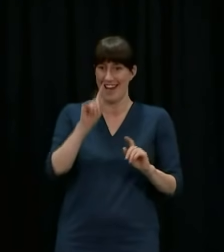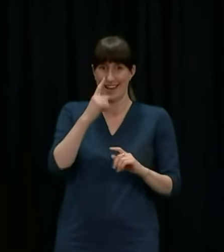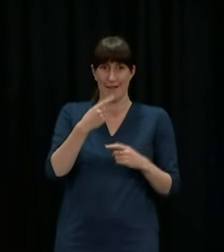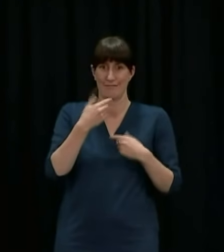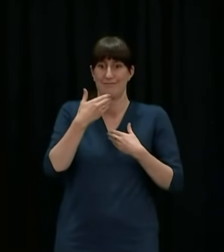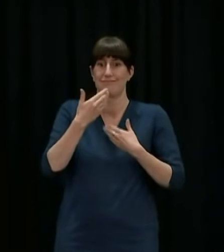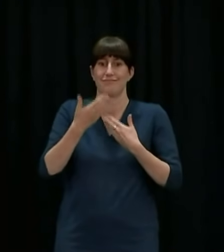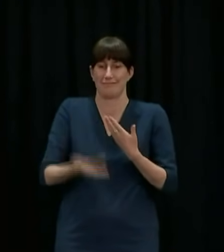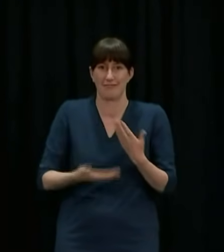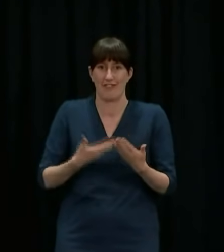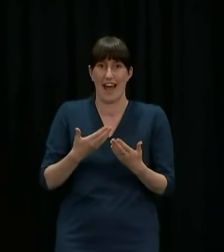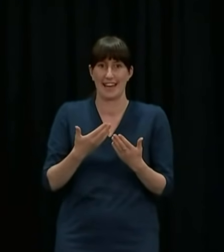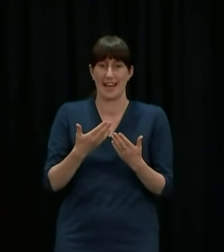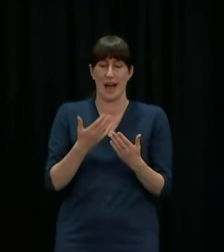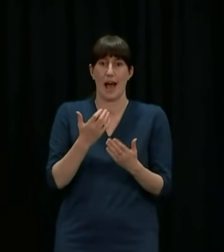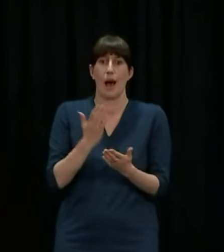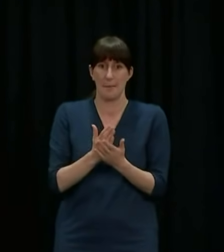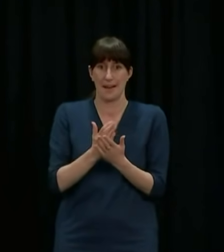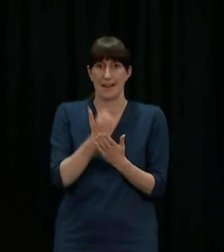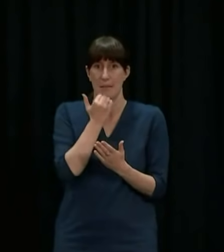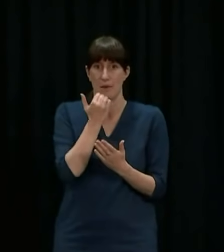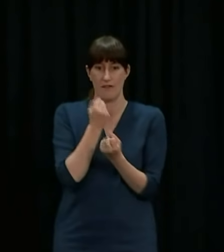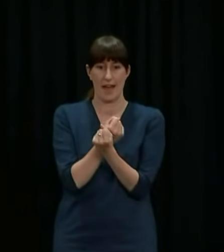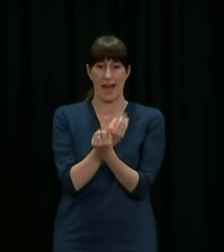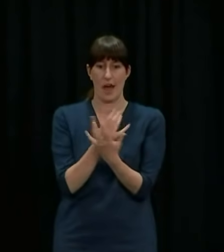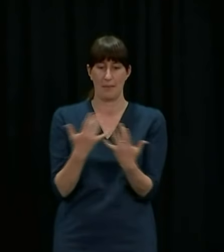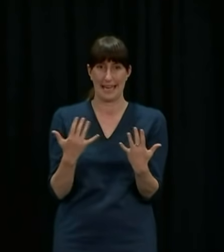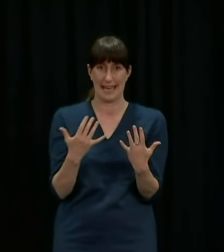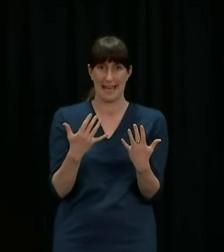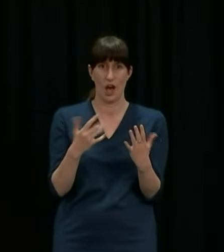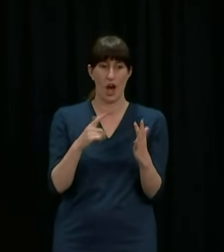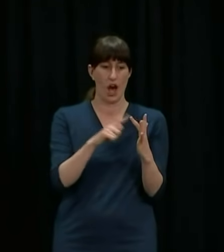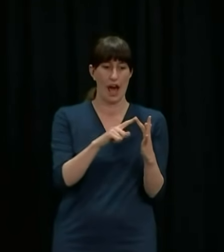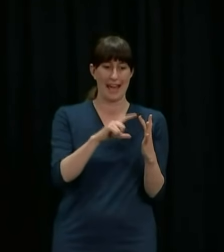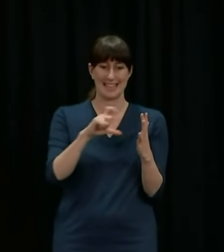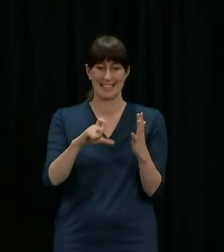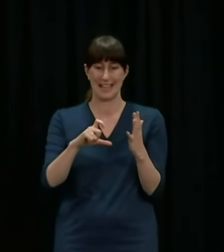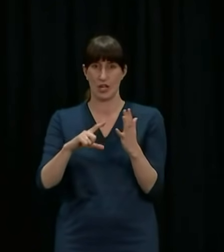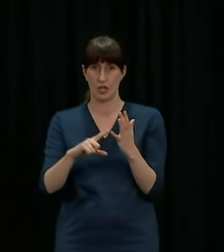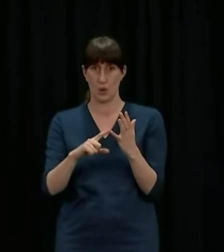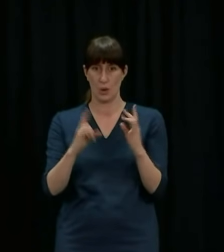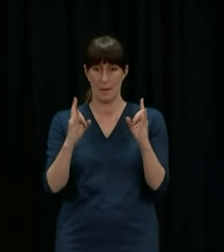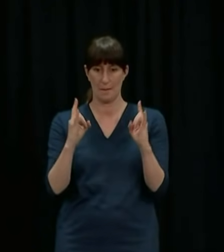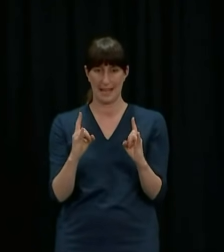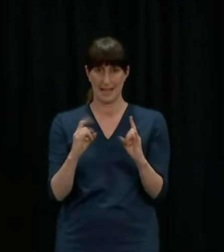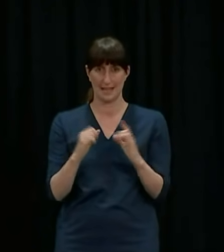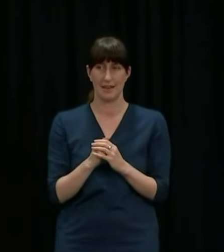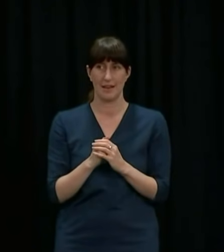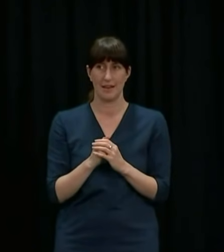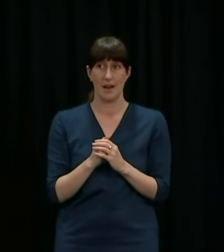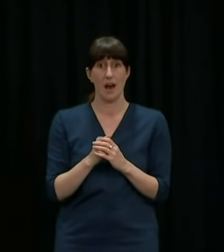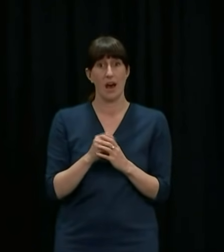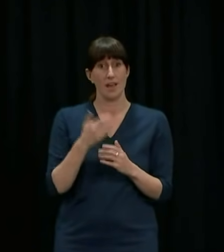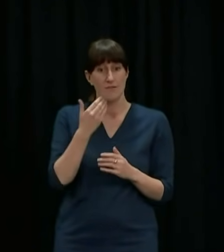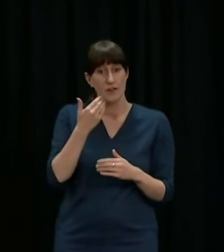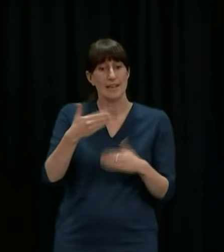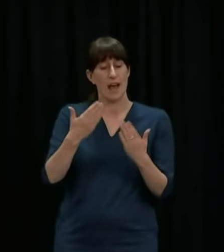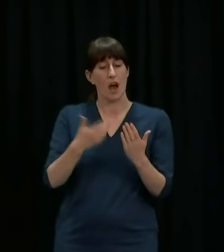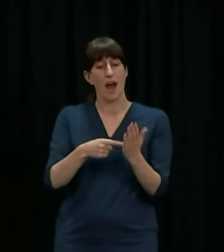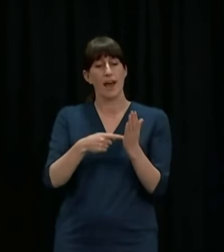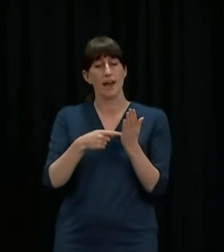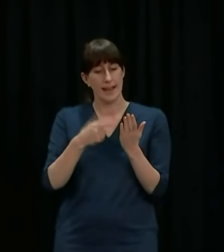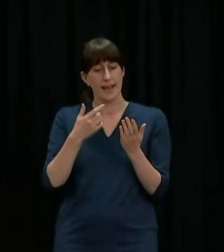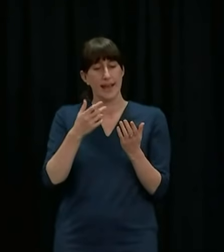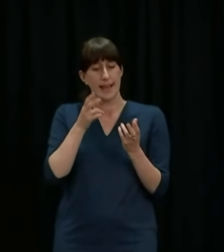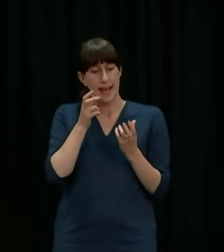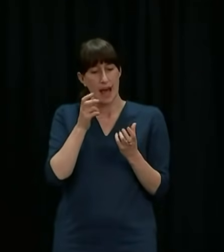do is get a daily report on the number of on the proportion of ICU beds that are filled